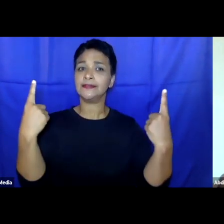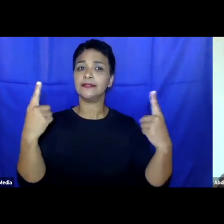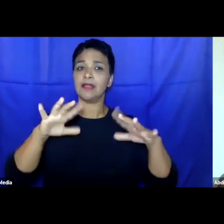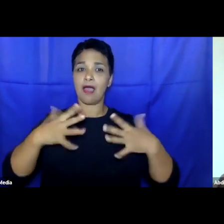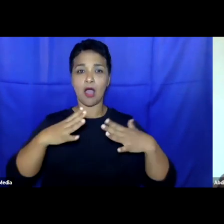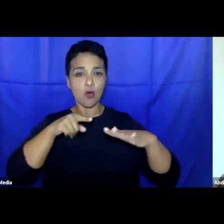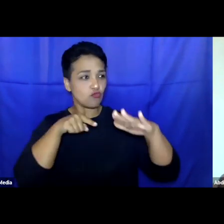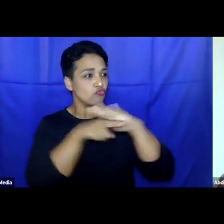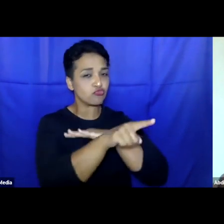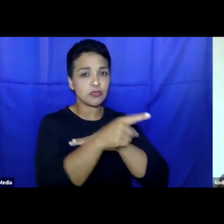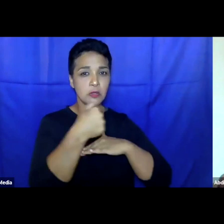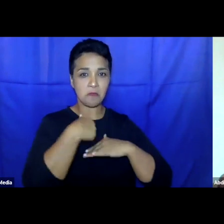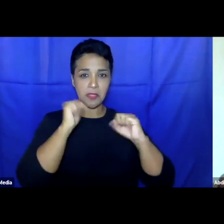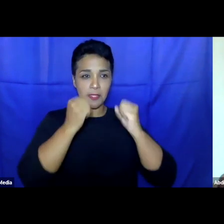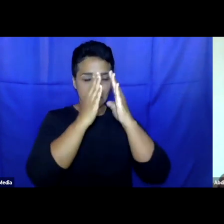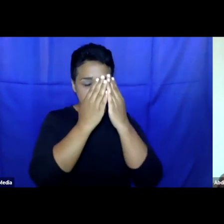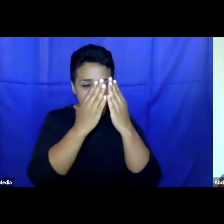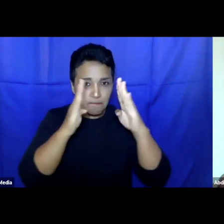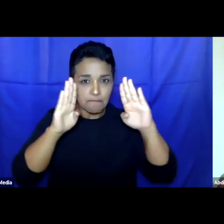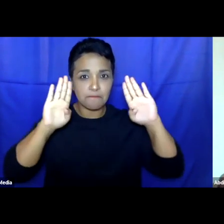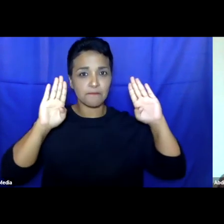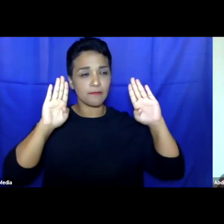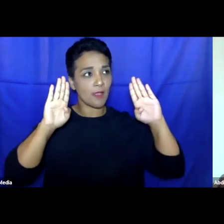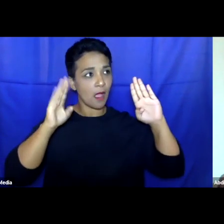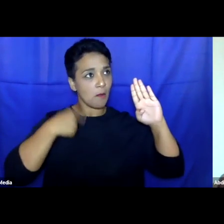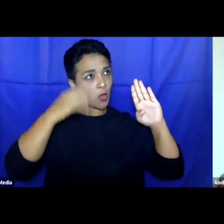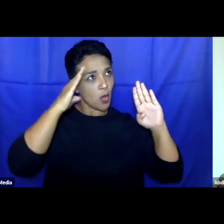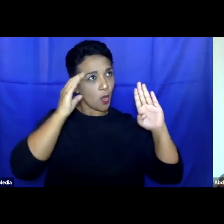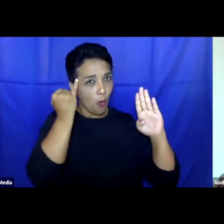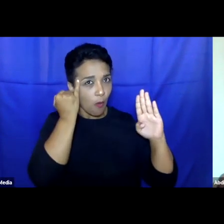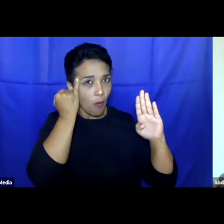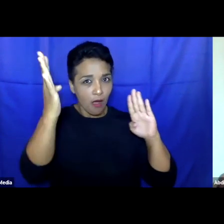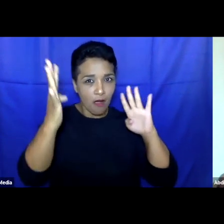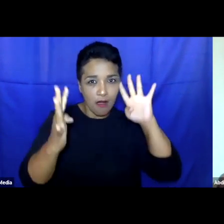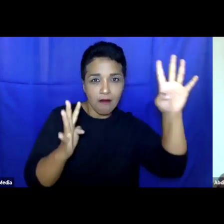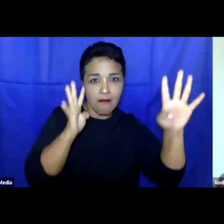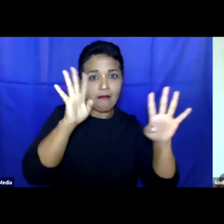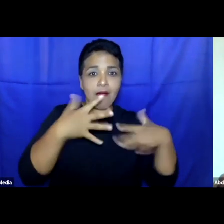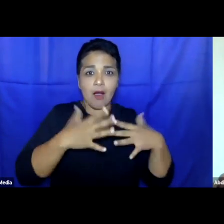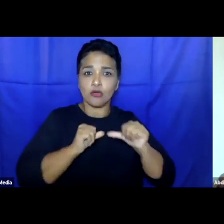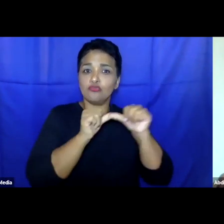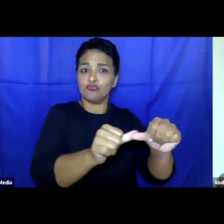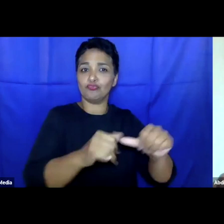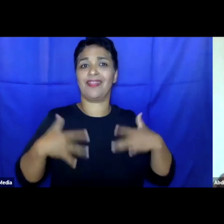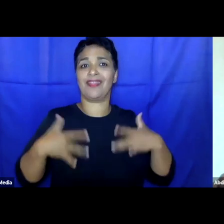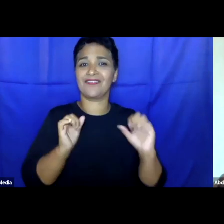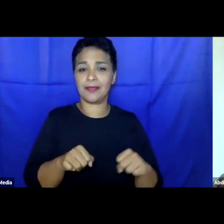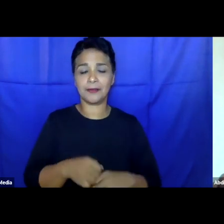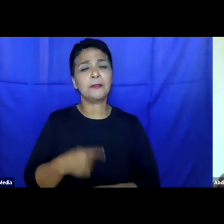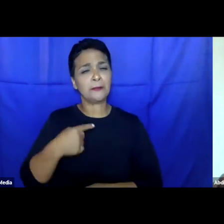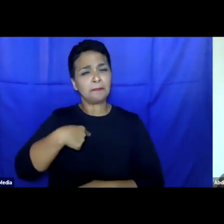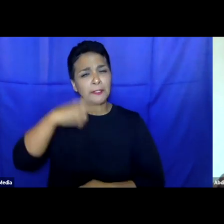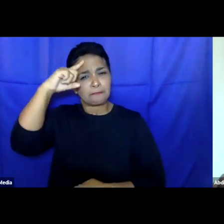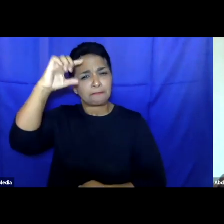giving them the world good of ideas. I remember when people traveled to